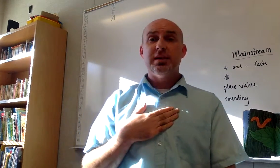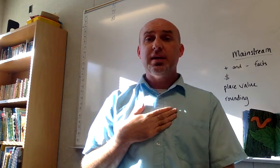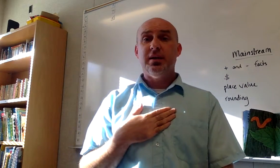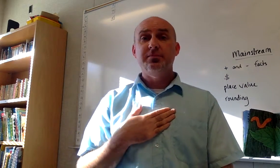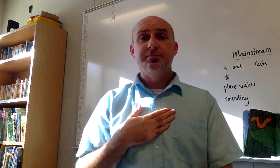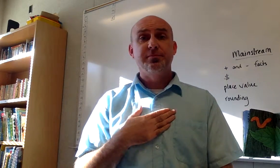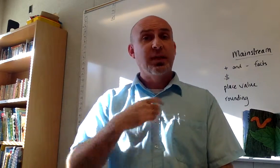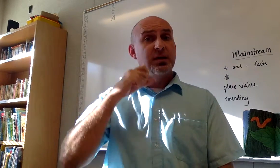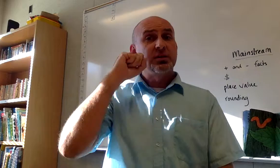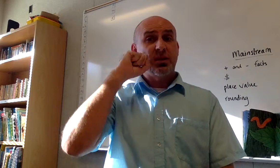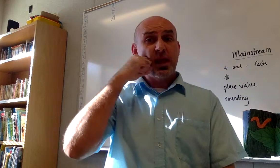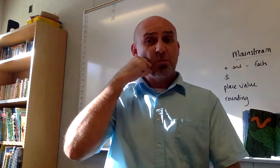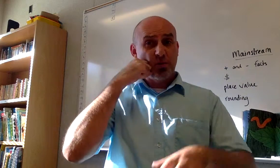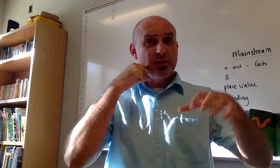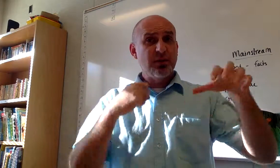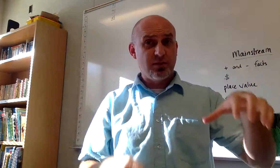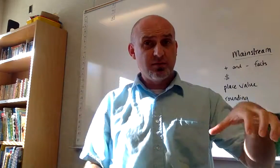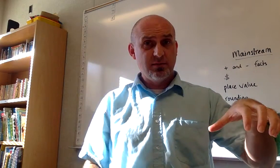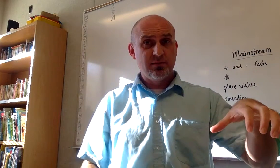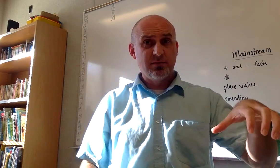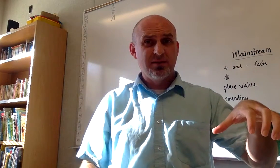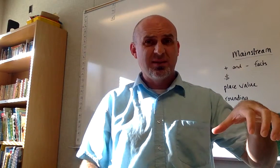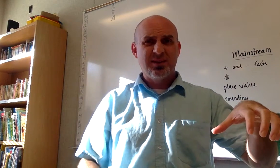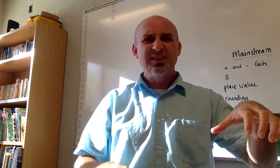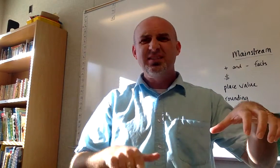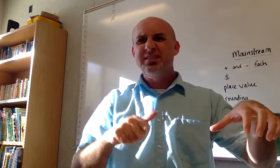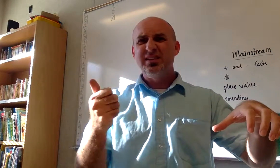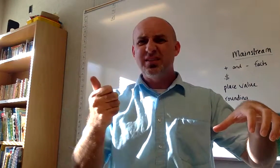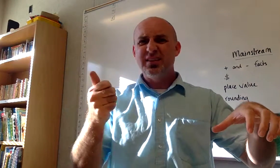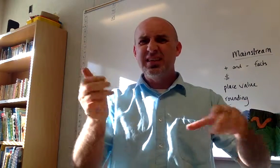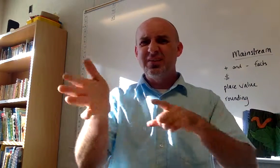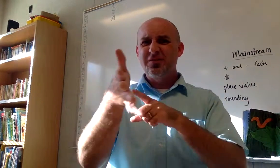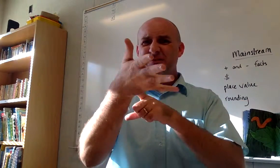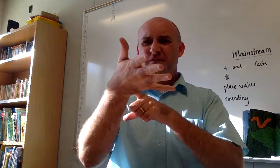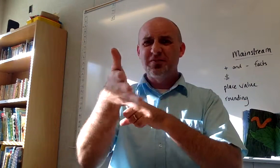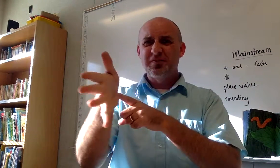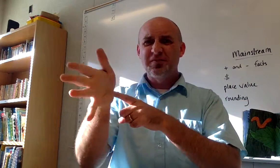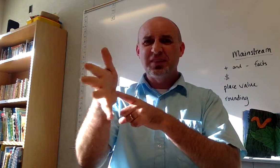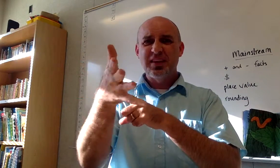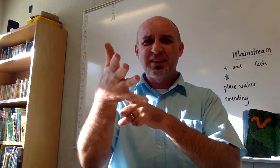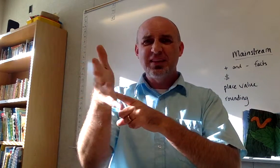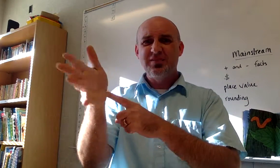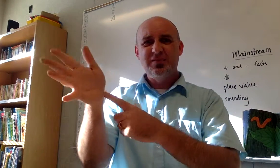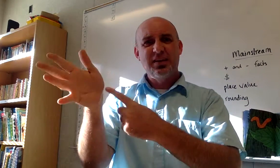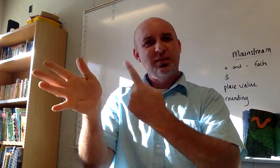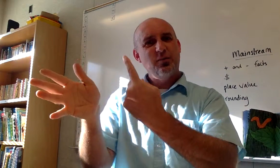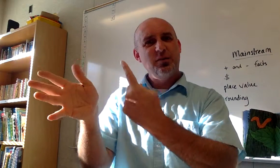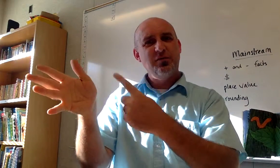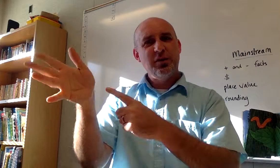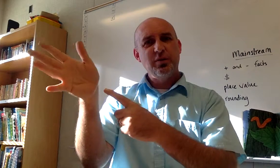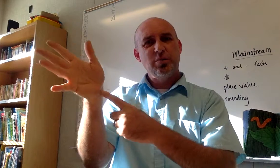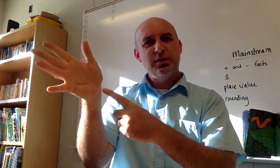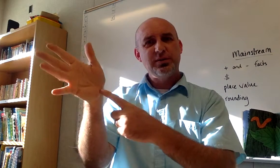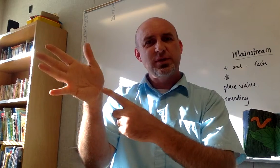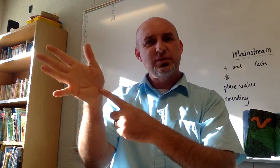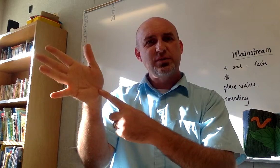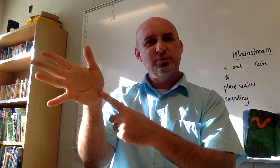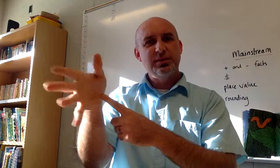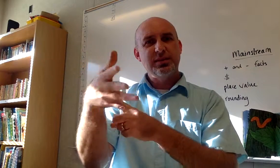say, so the apple's here, there's a leaf. A leaf. One finger points right here to your wrist and